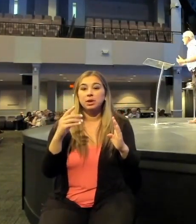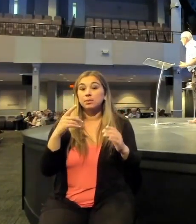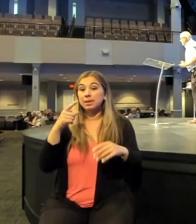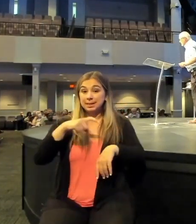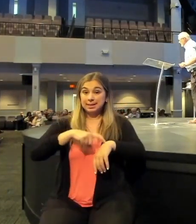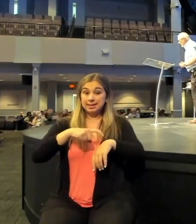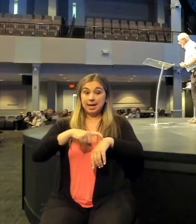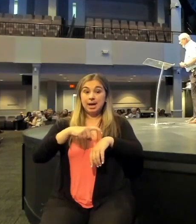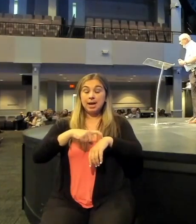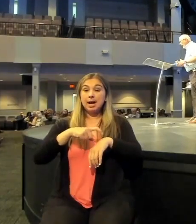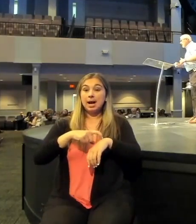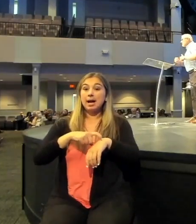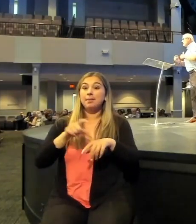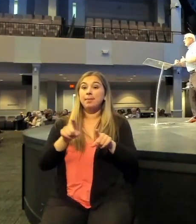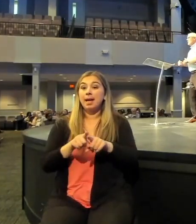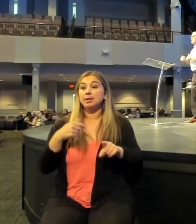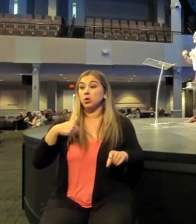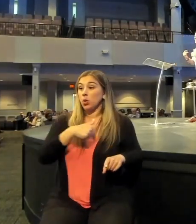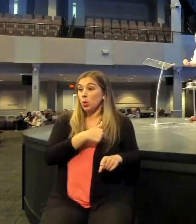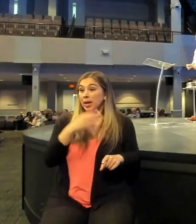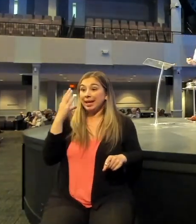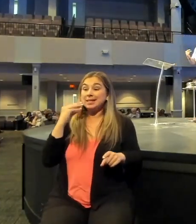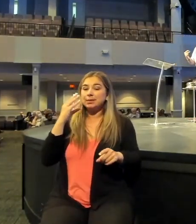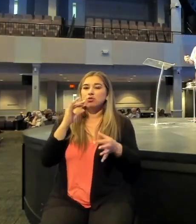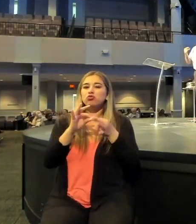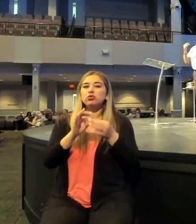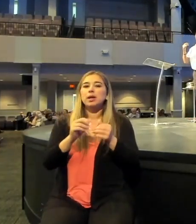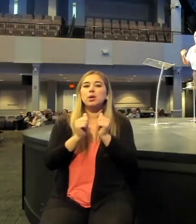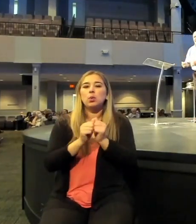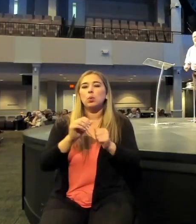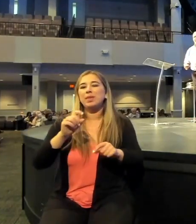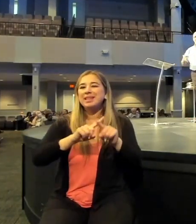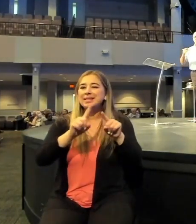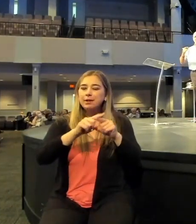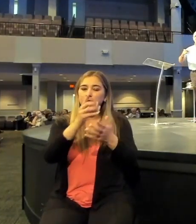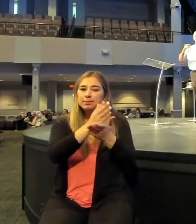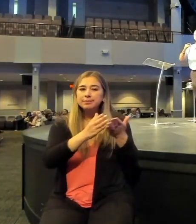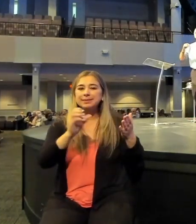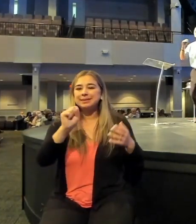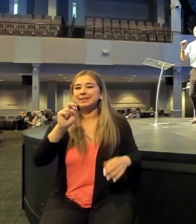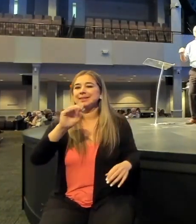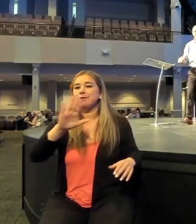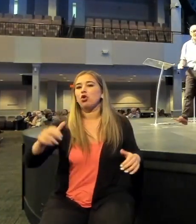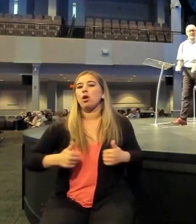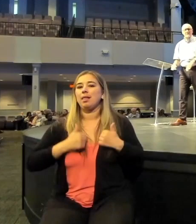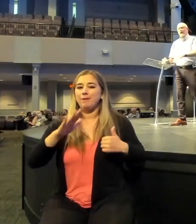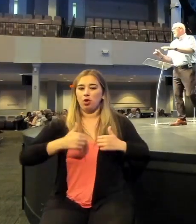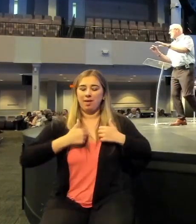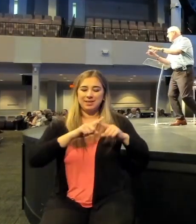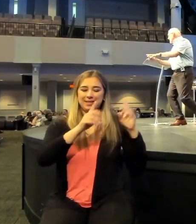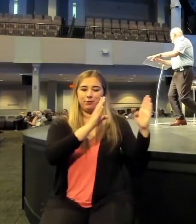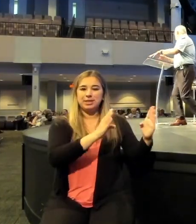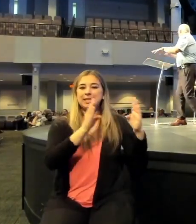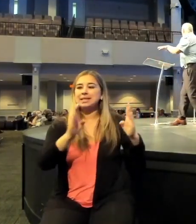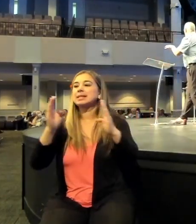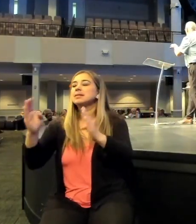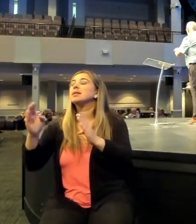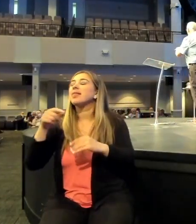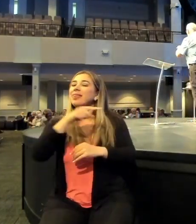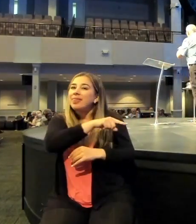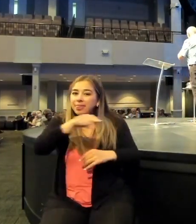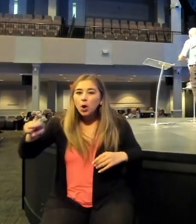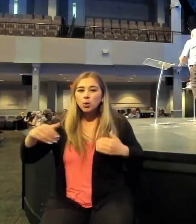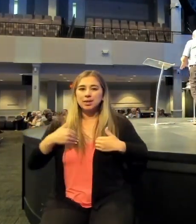we experience it, has to do with the seasons of your life. Your life has seasons, and seasons